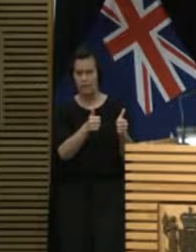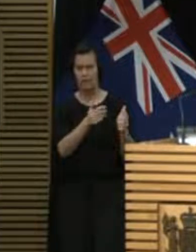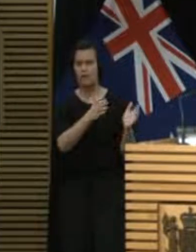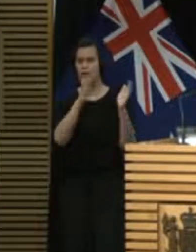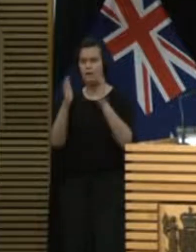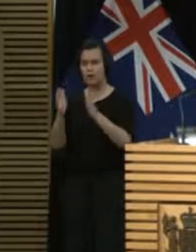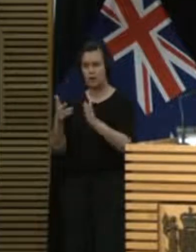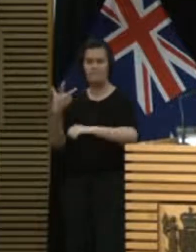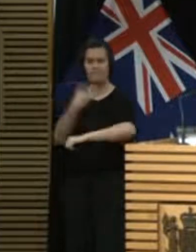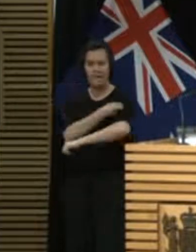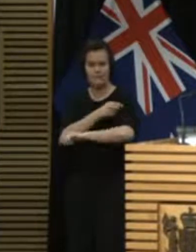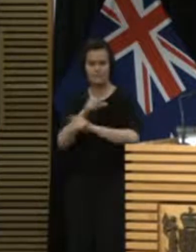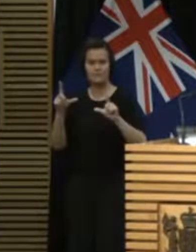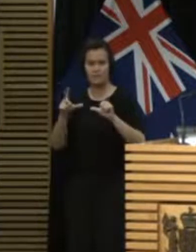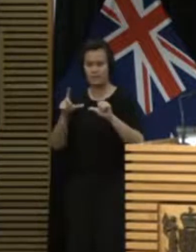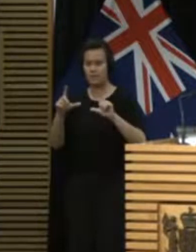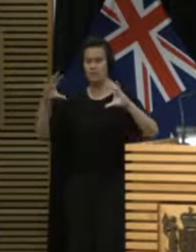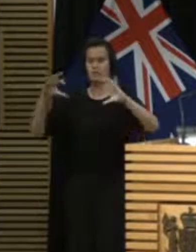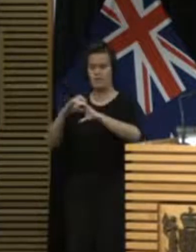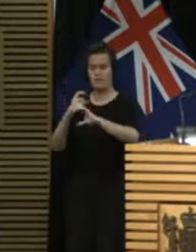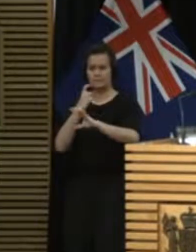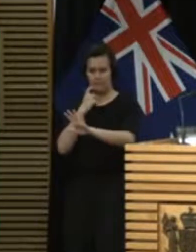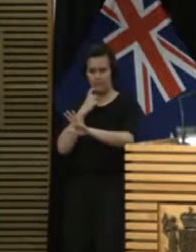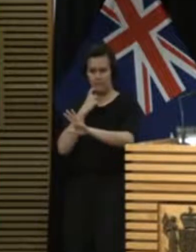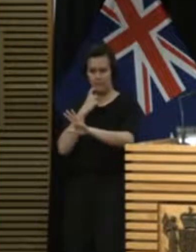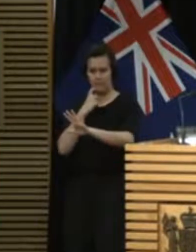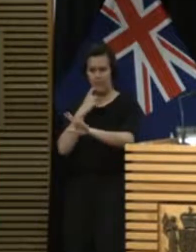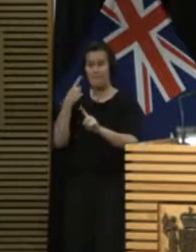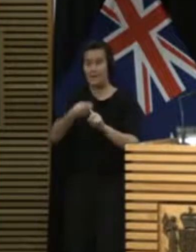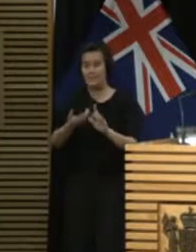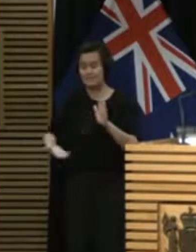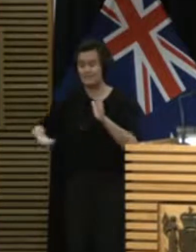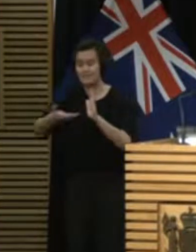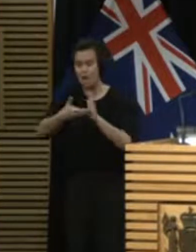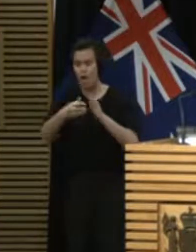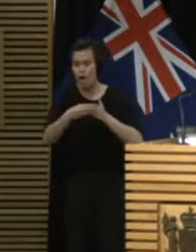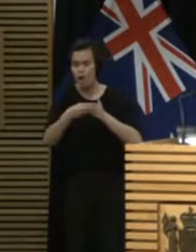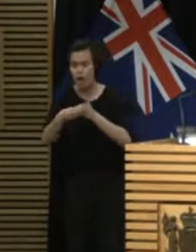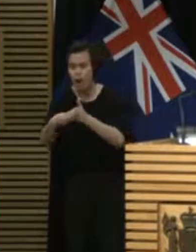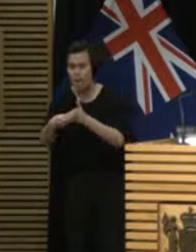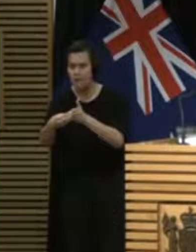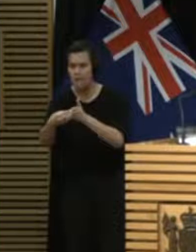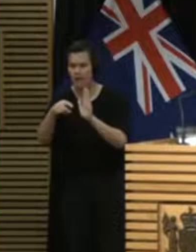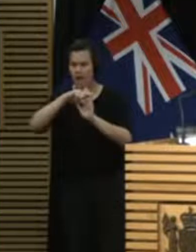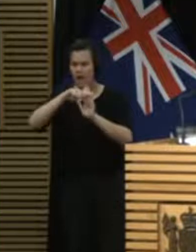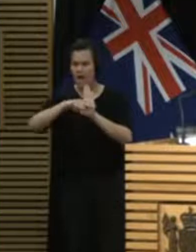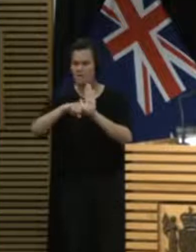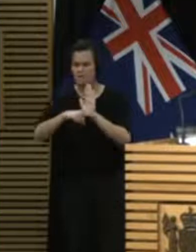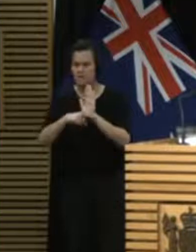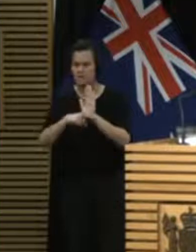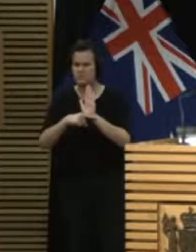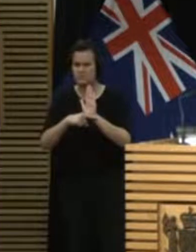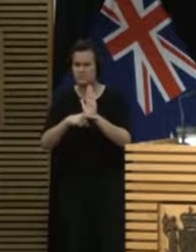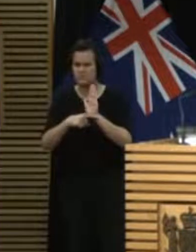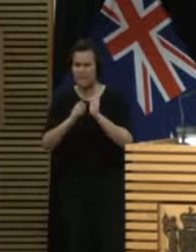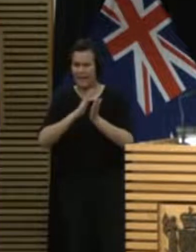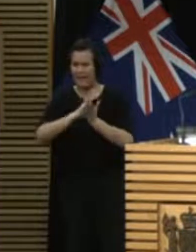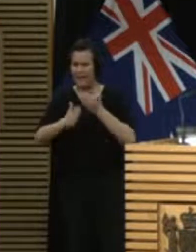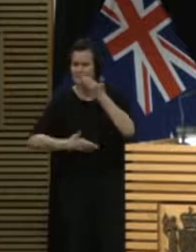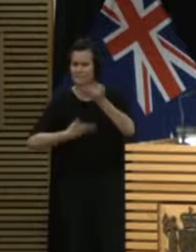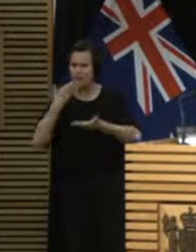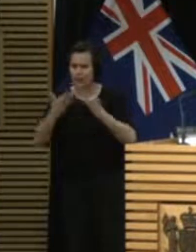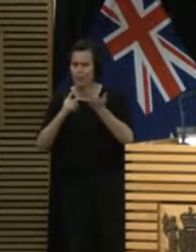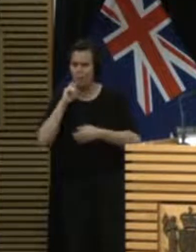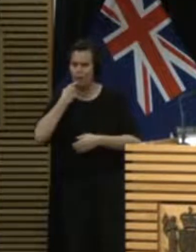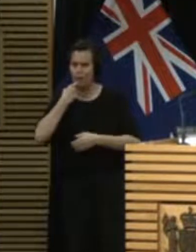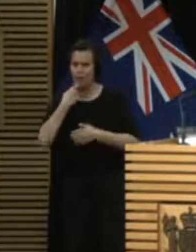area. Similarly, we will provide guidance in secondary legislation about the process that needs to be followed. So while we won't be taking away